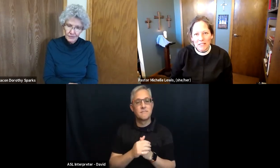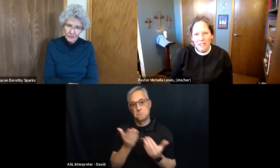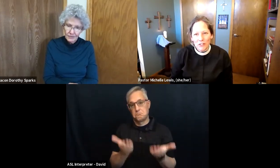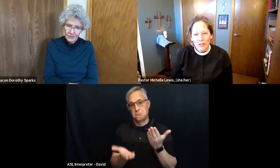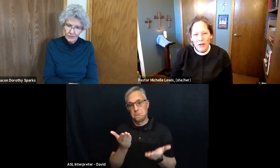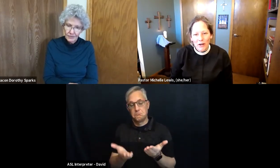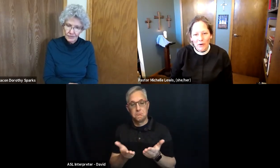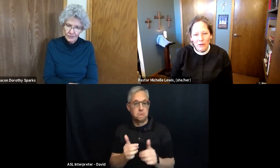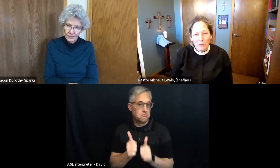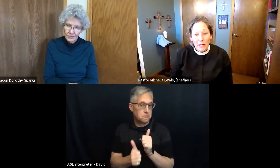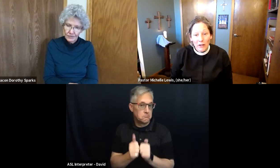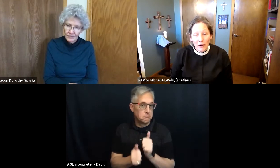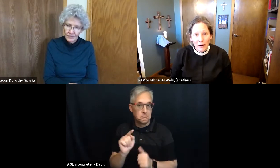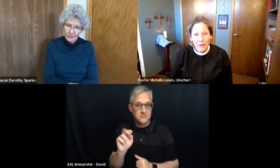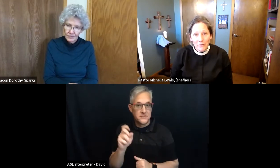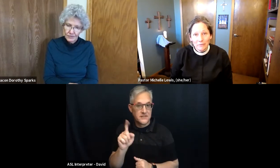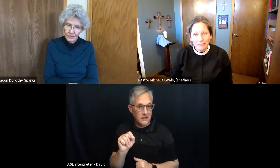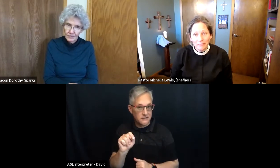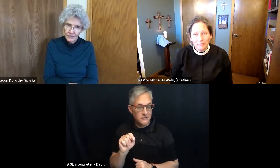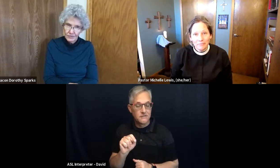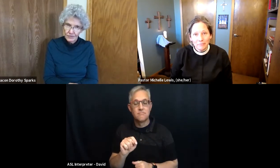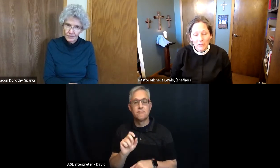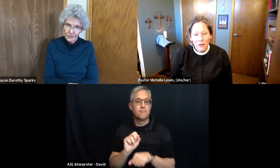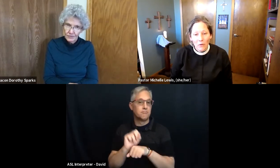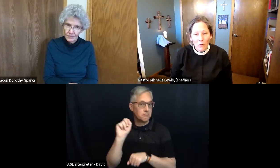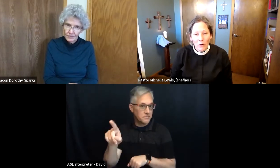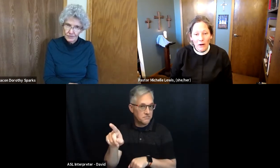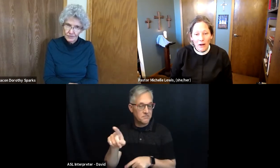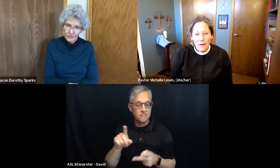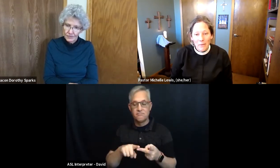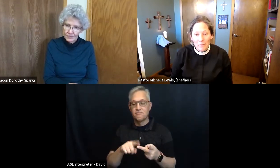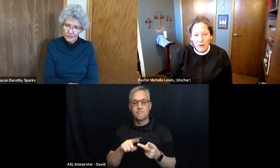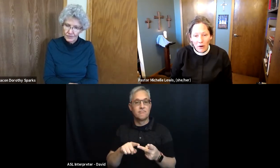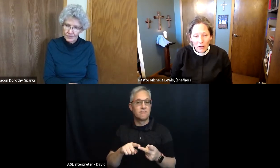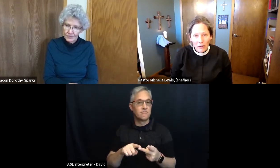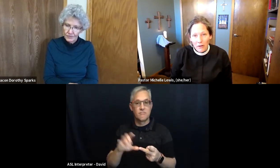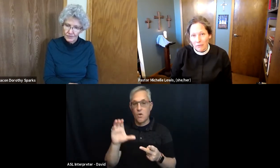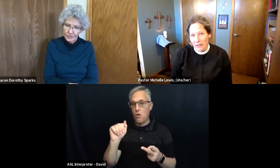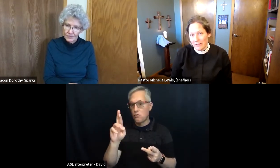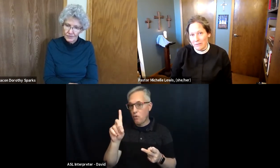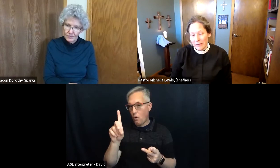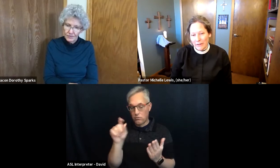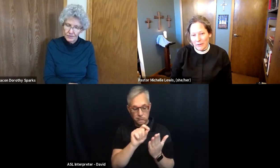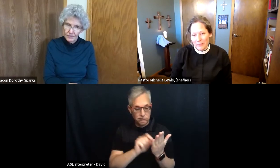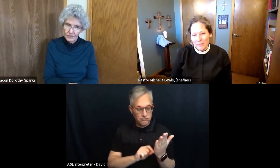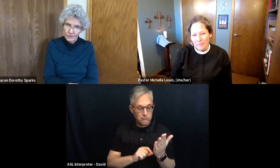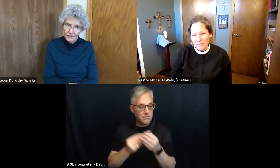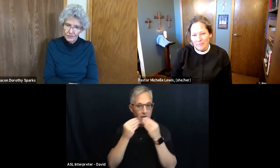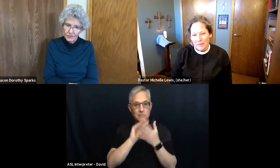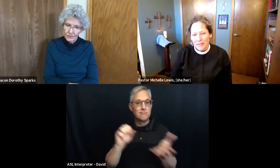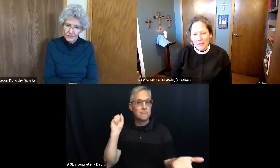text message or write a card or call a friend later